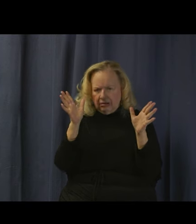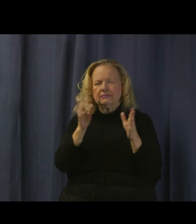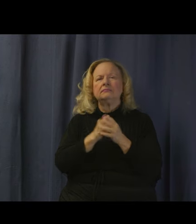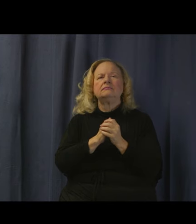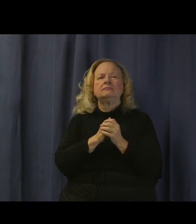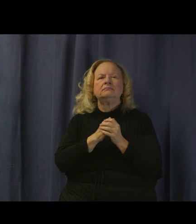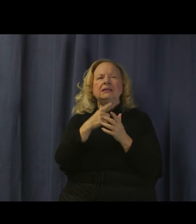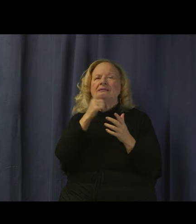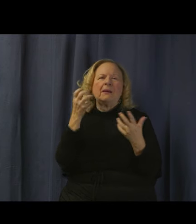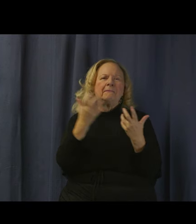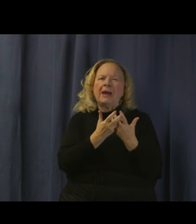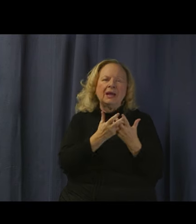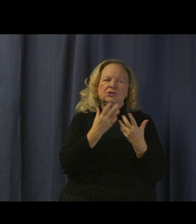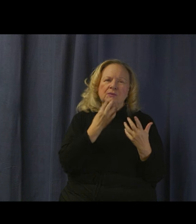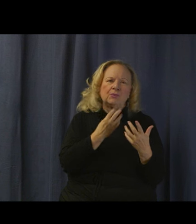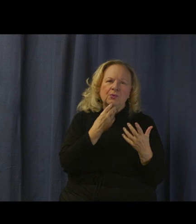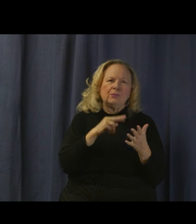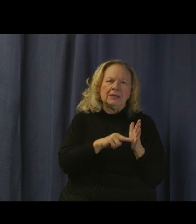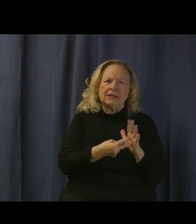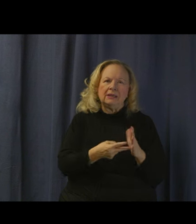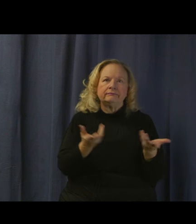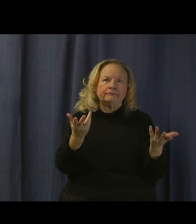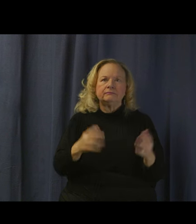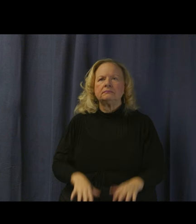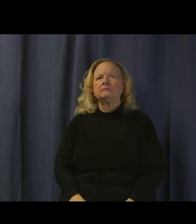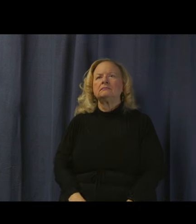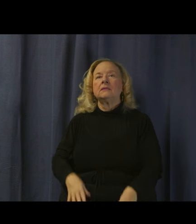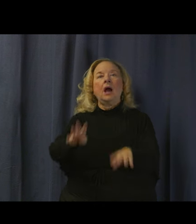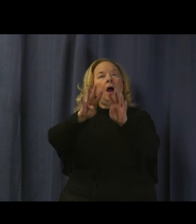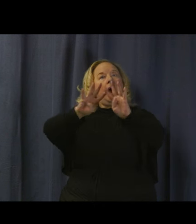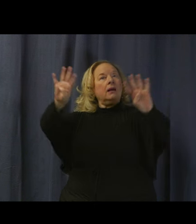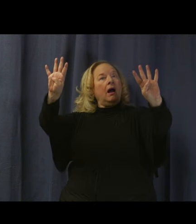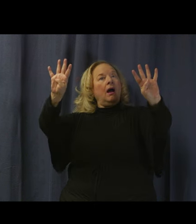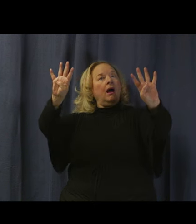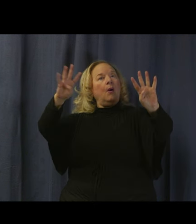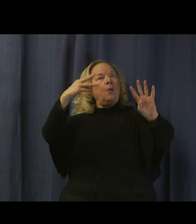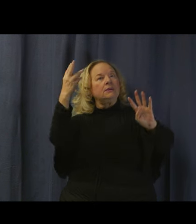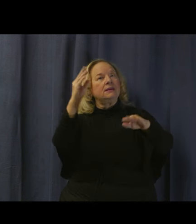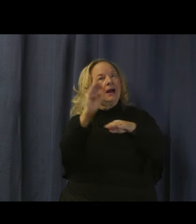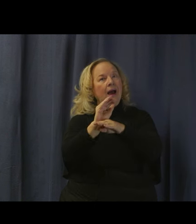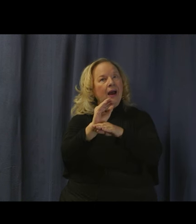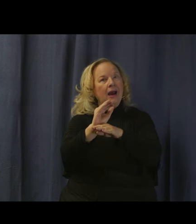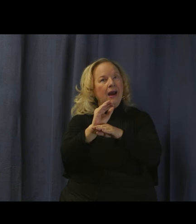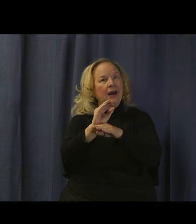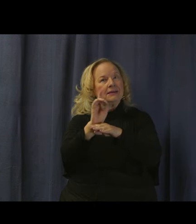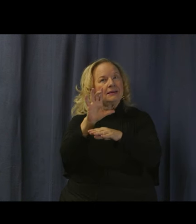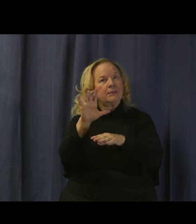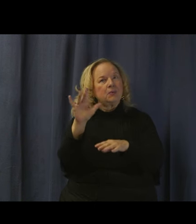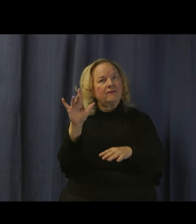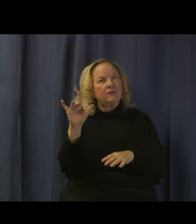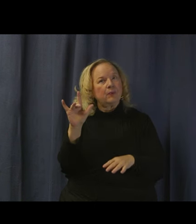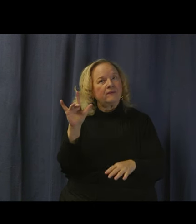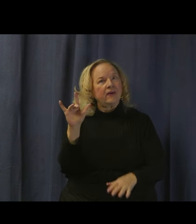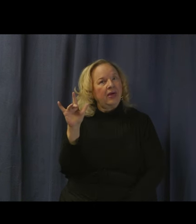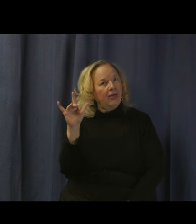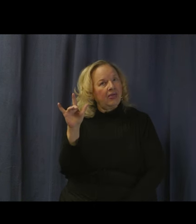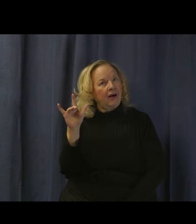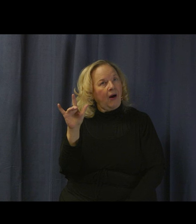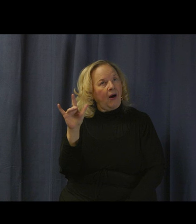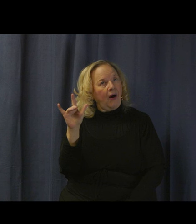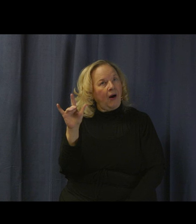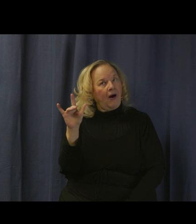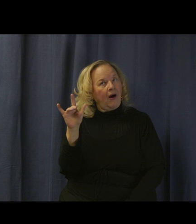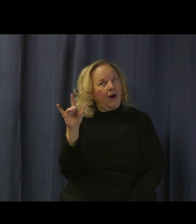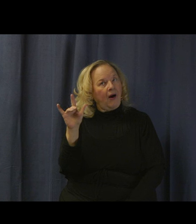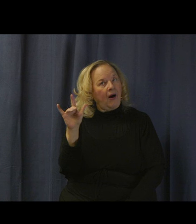Now, guess what? Hanukkah starts Wednesday night, December 25th. Our party,